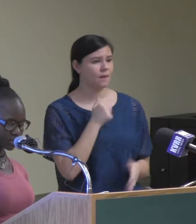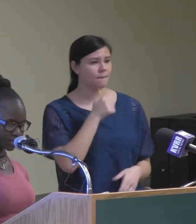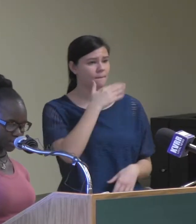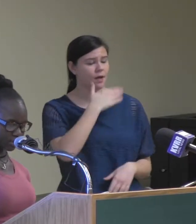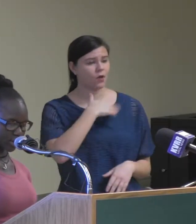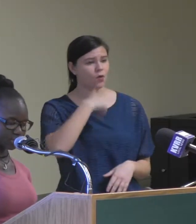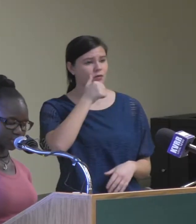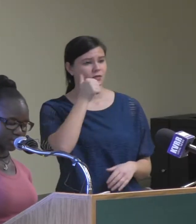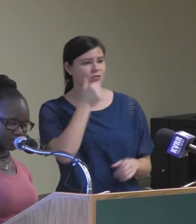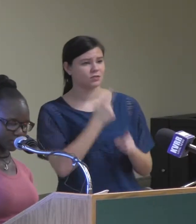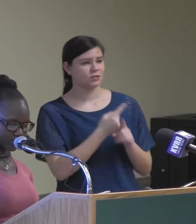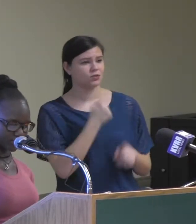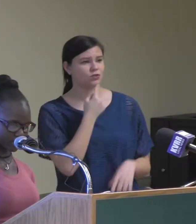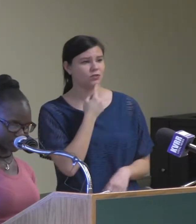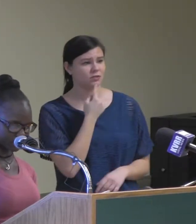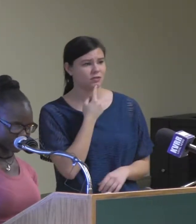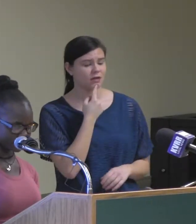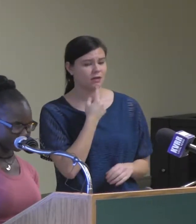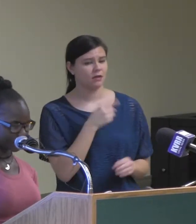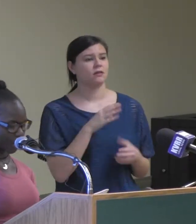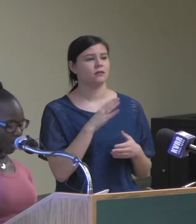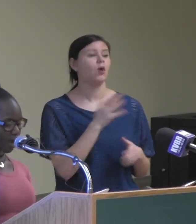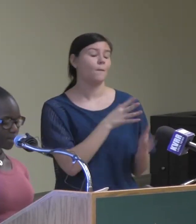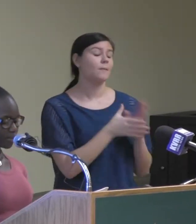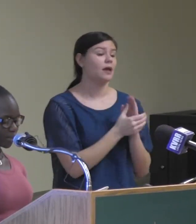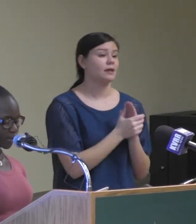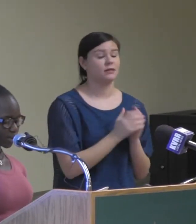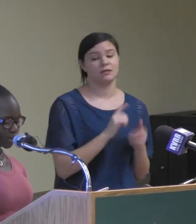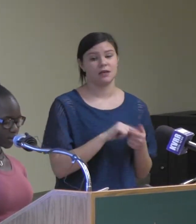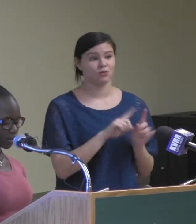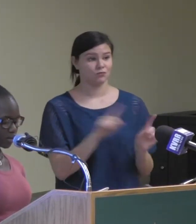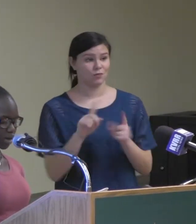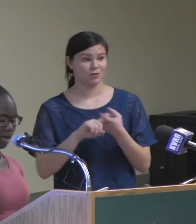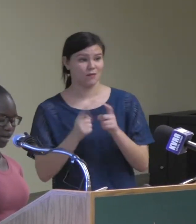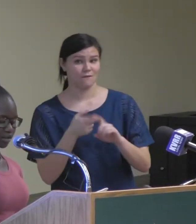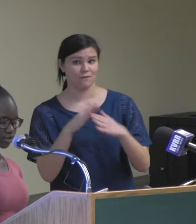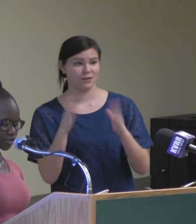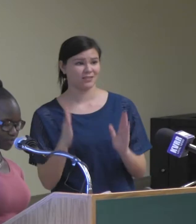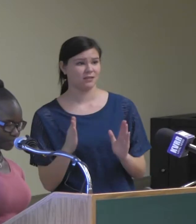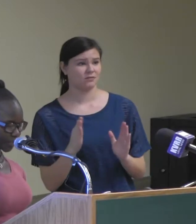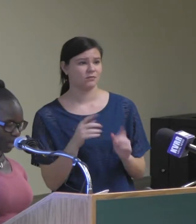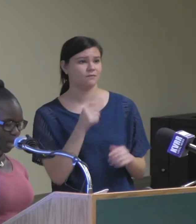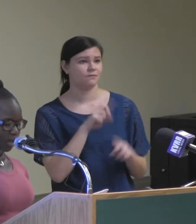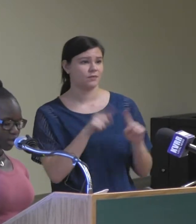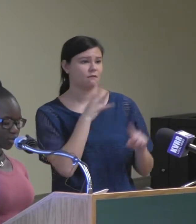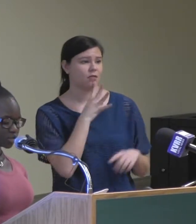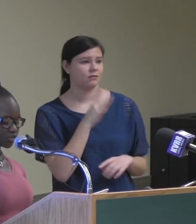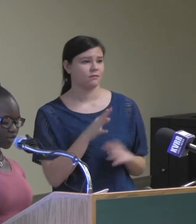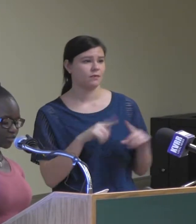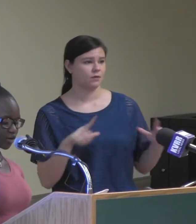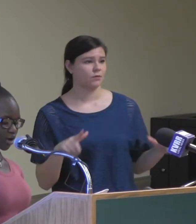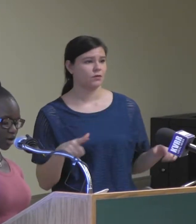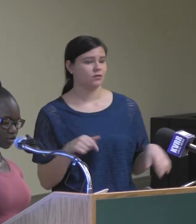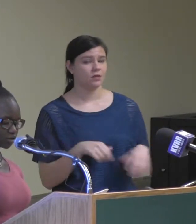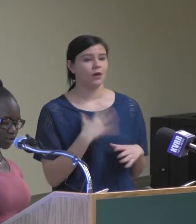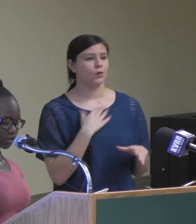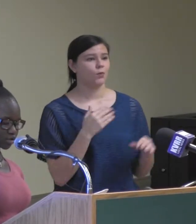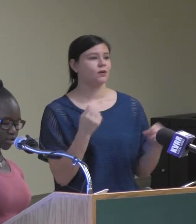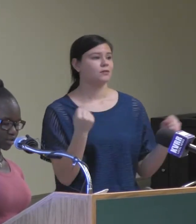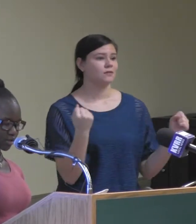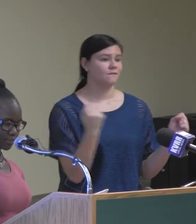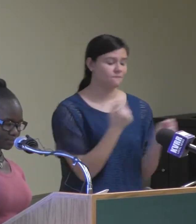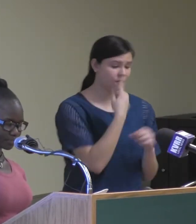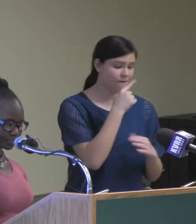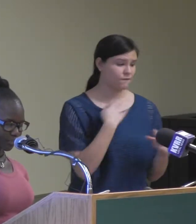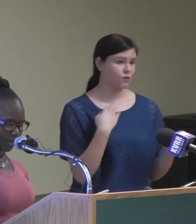older sister's hand and took us to her friend's house. Baba Ningo, I asked her. He went to fight for our country,